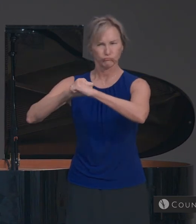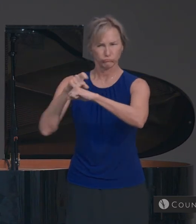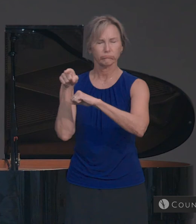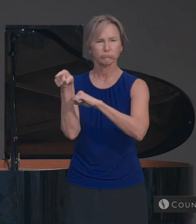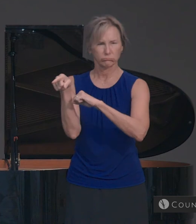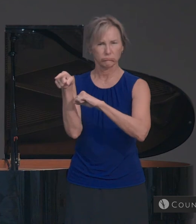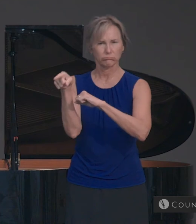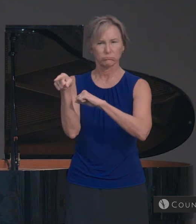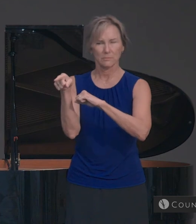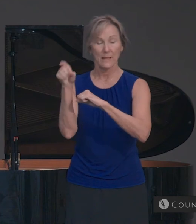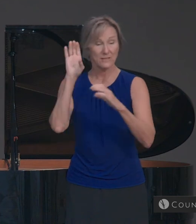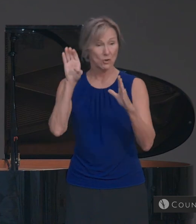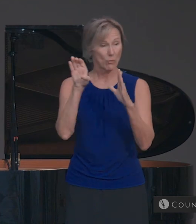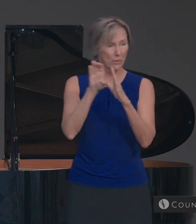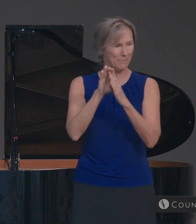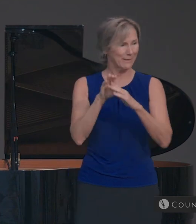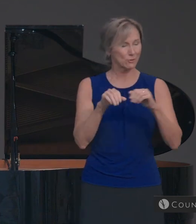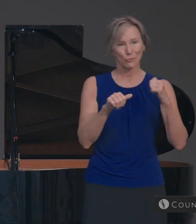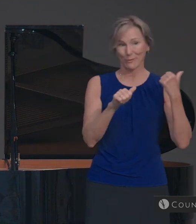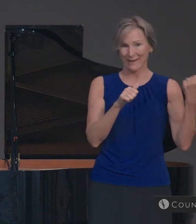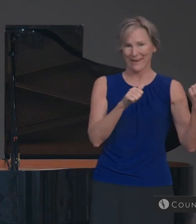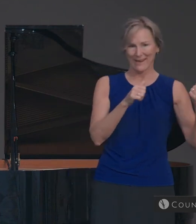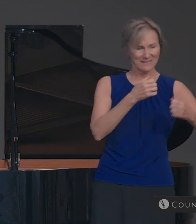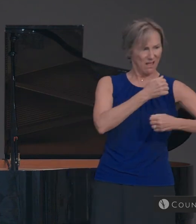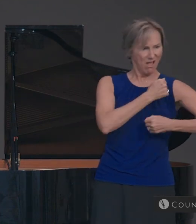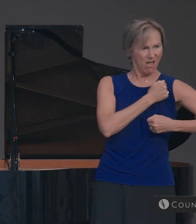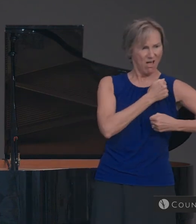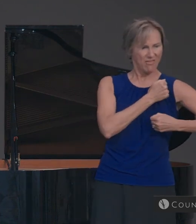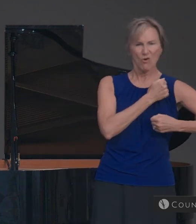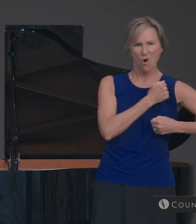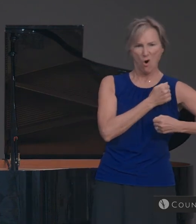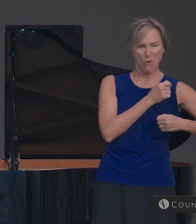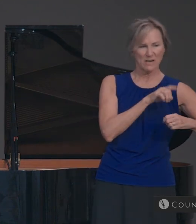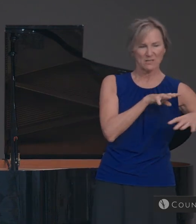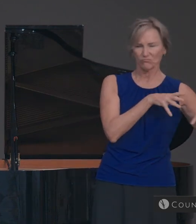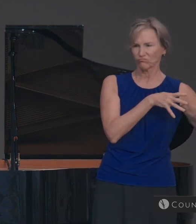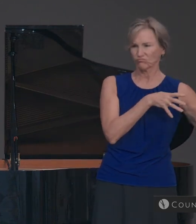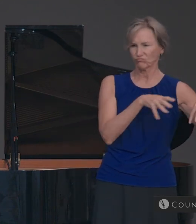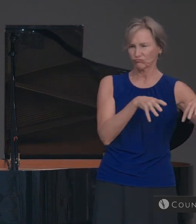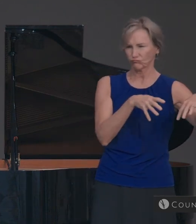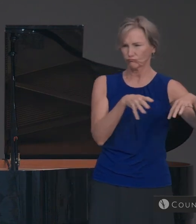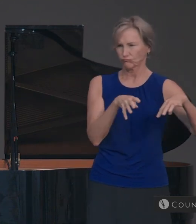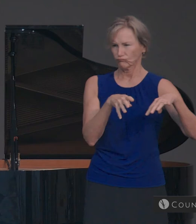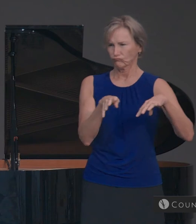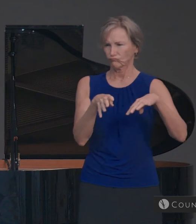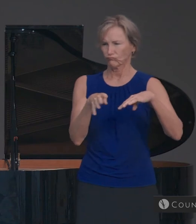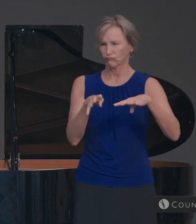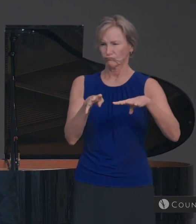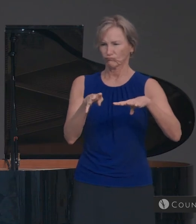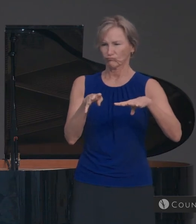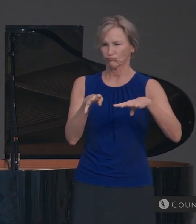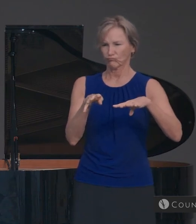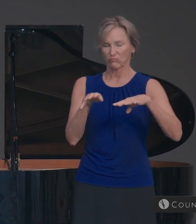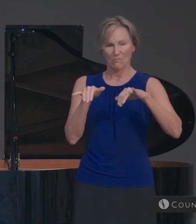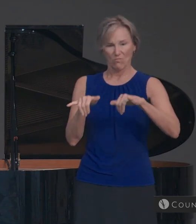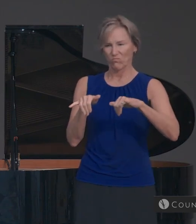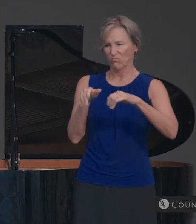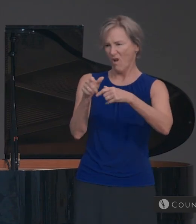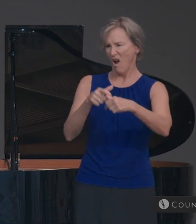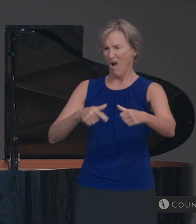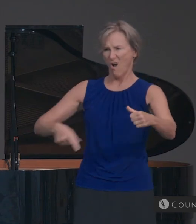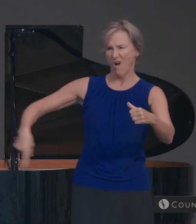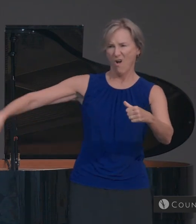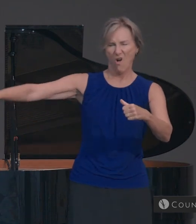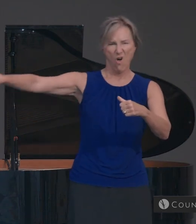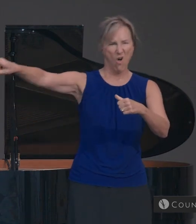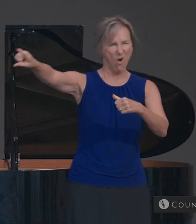said. Deuteronomy is a foundational book for all the Old Testament, especially for the prophets and for the minor prophets. Because what the minor prophets are doing, the minor